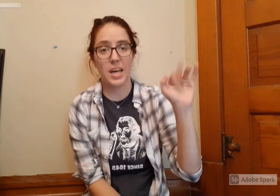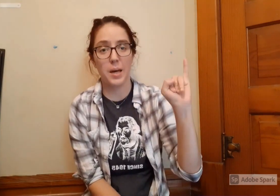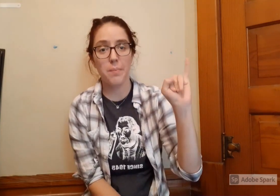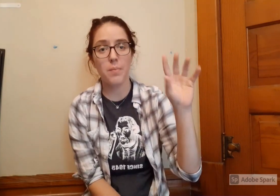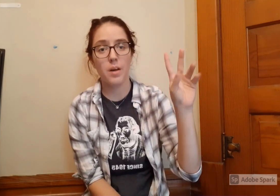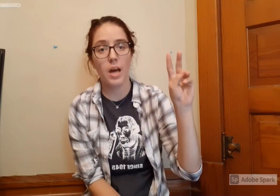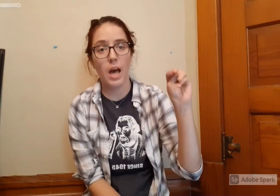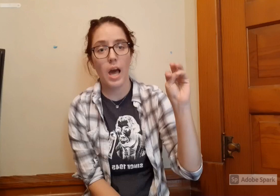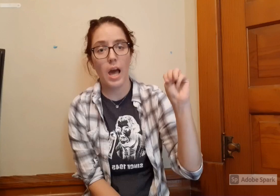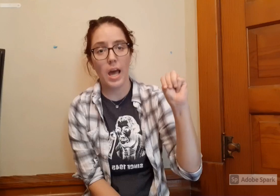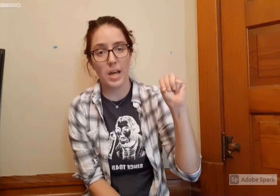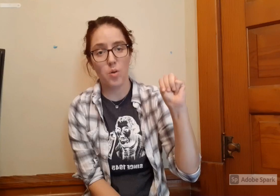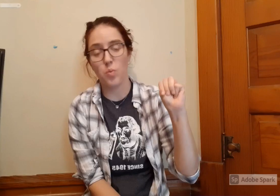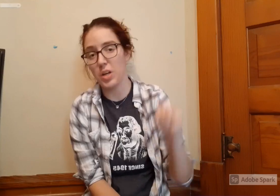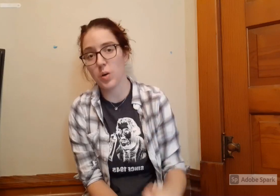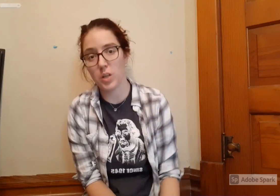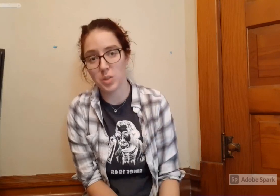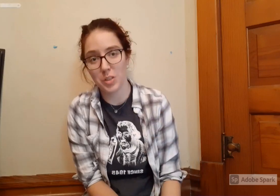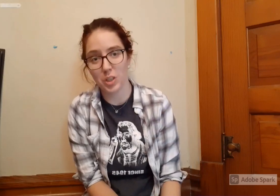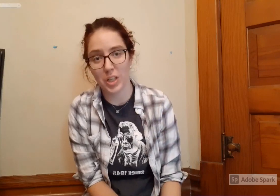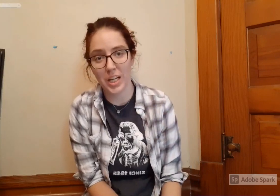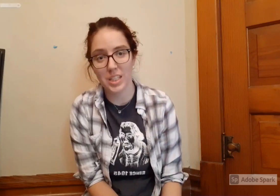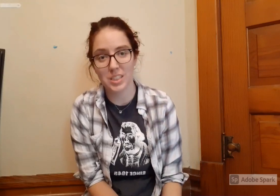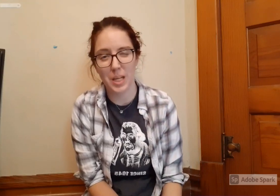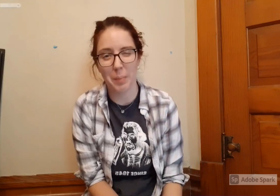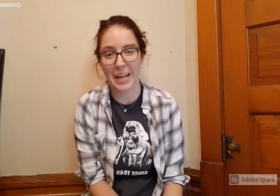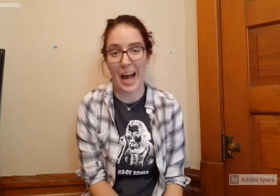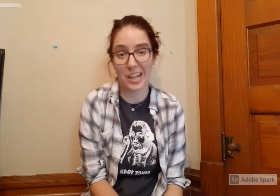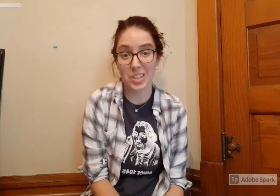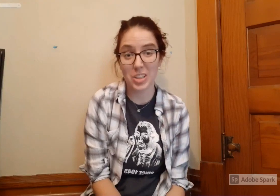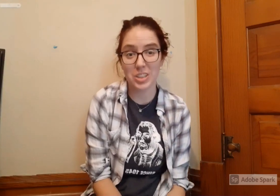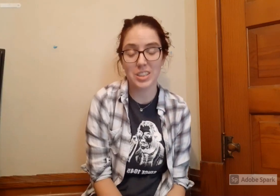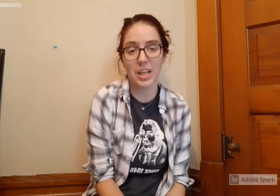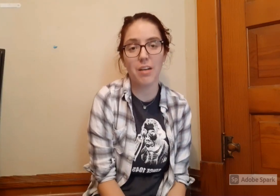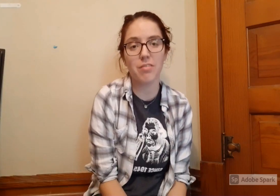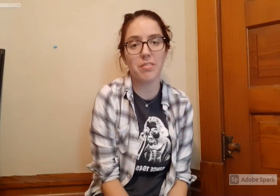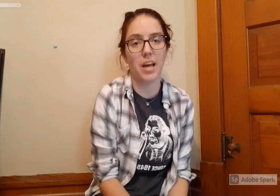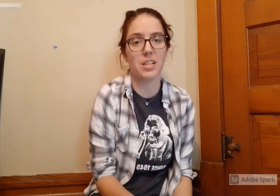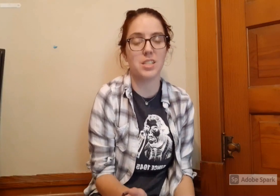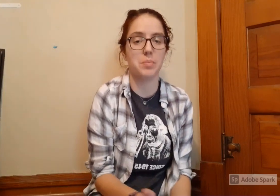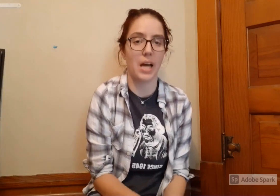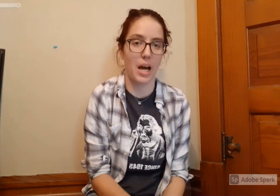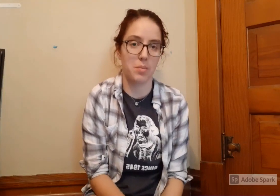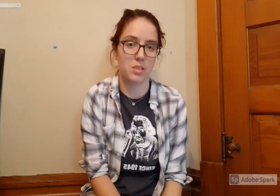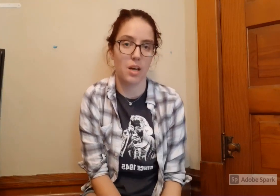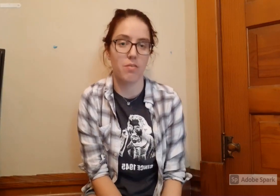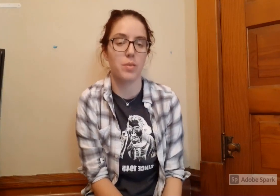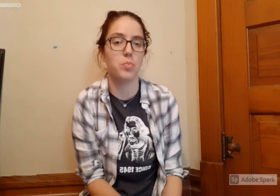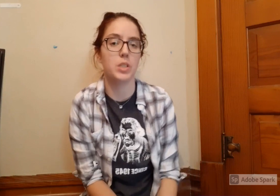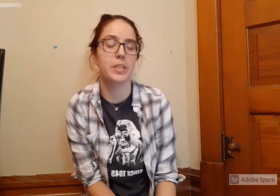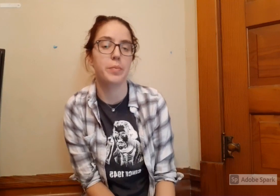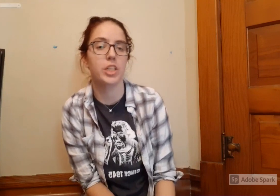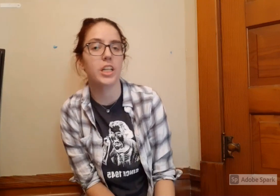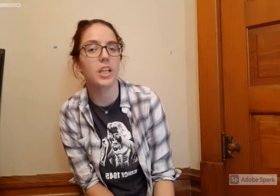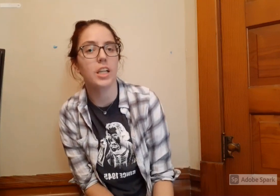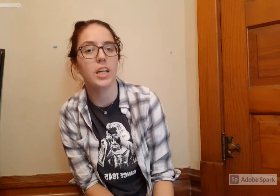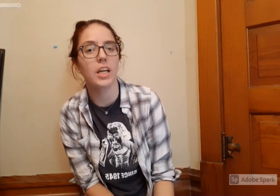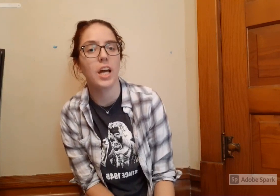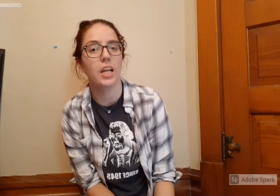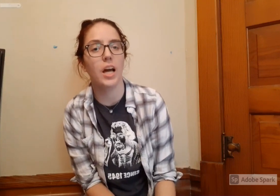Kim, and we are going to be learning some calendar stuff and some time stuff, and particularly not